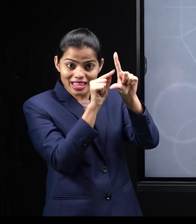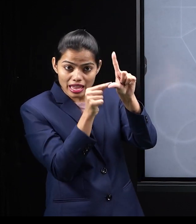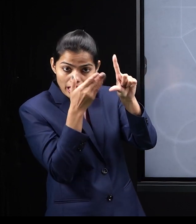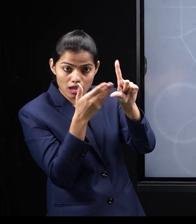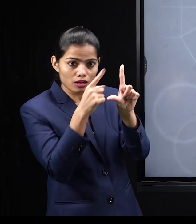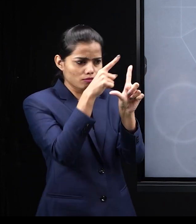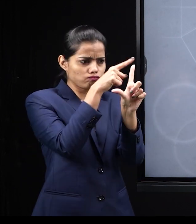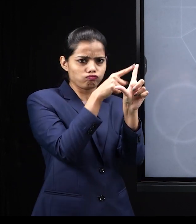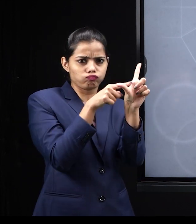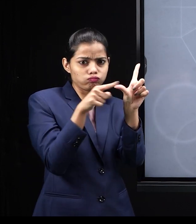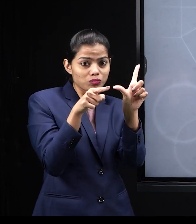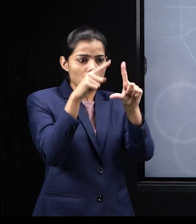angle angle side,